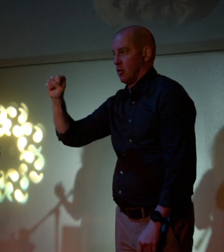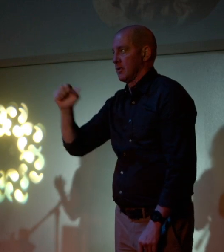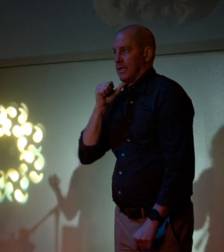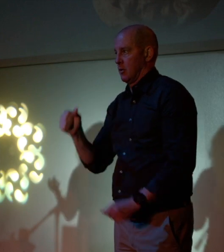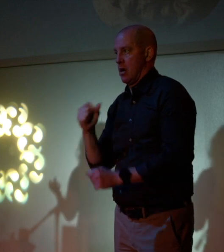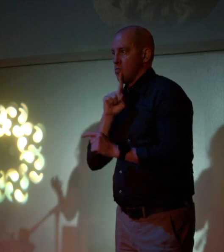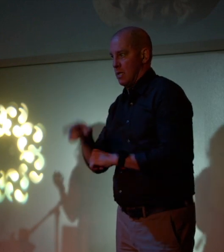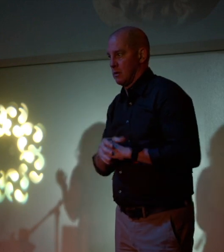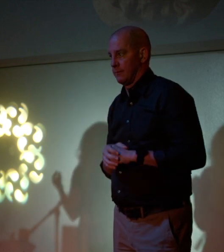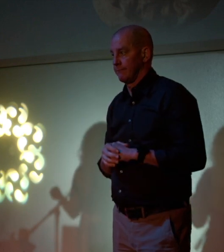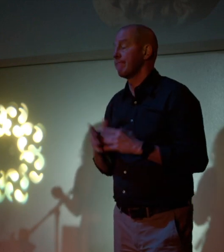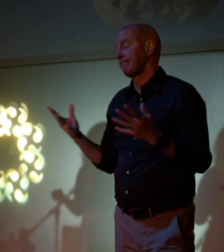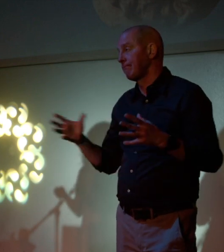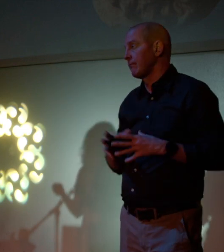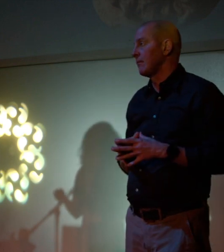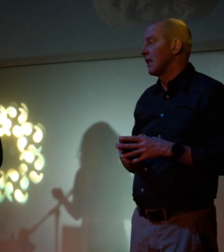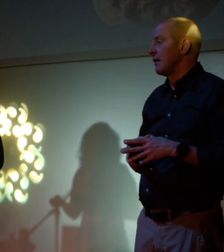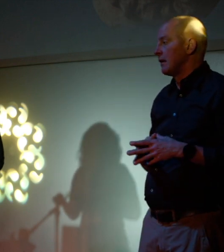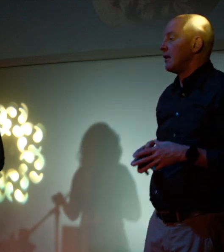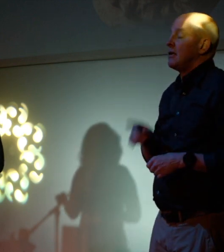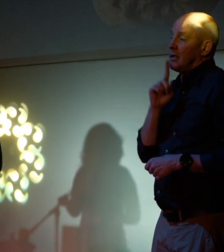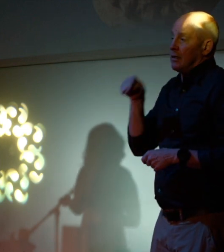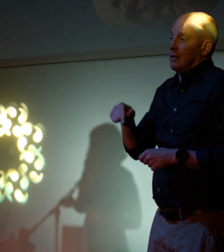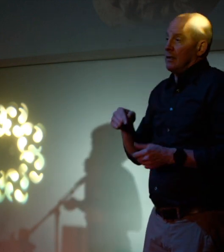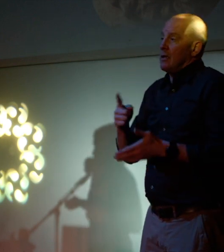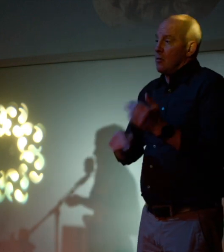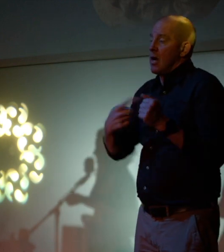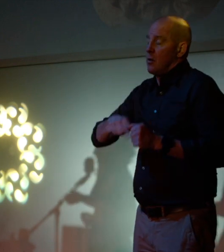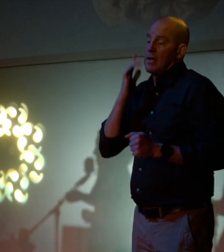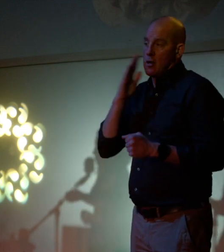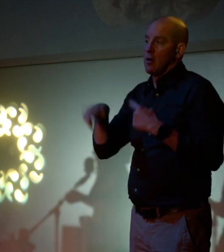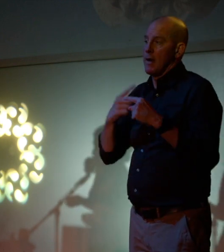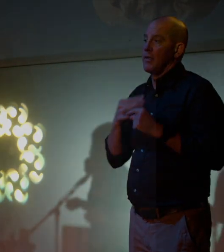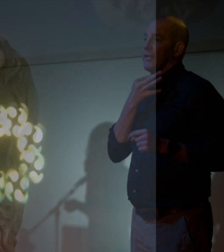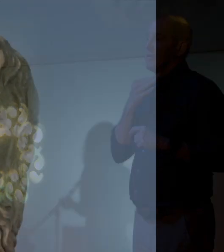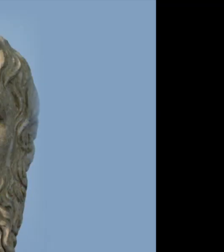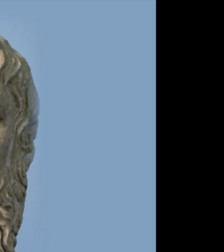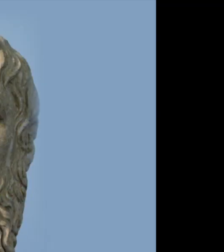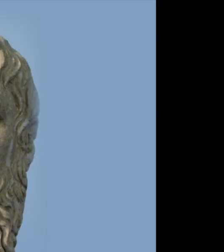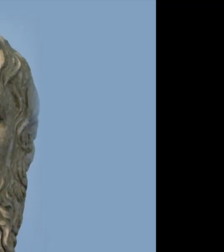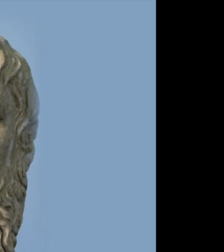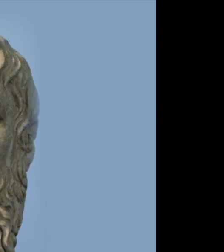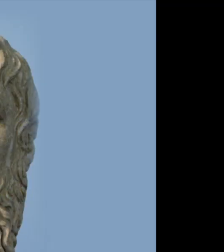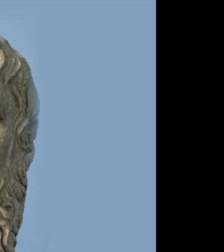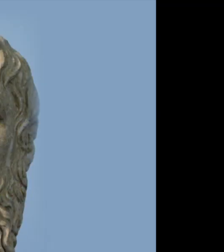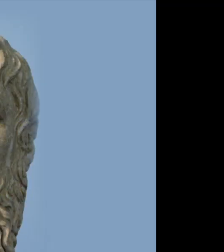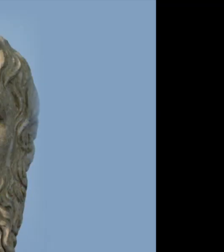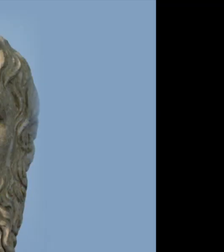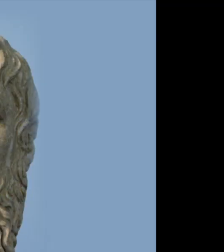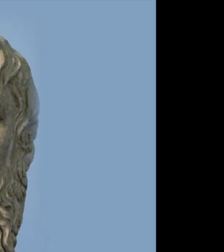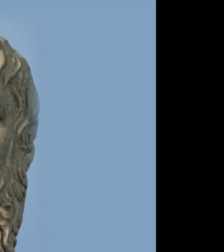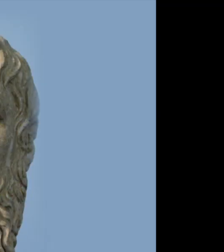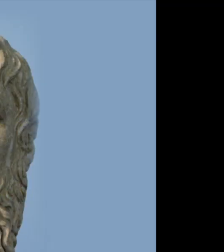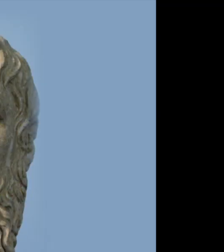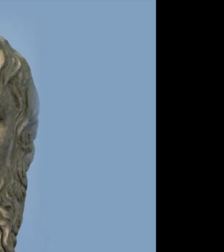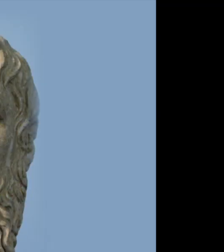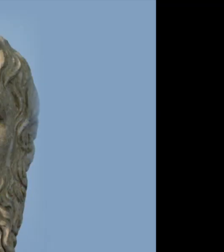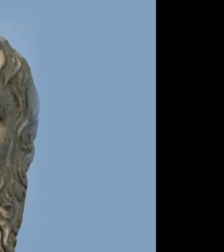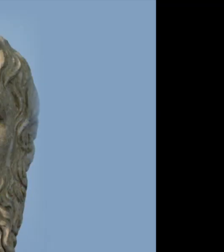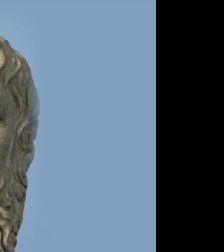Which turns out is comes to what we know about curiosity. This is not the great and all-powerful Oz, this is Plato.